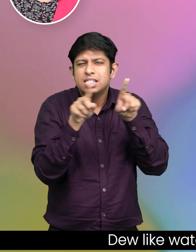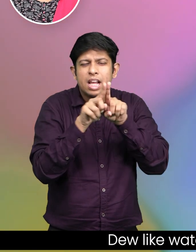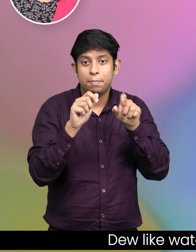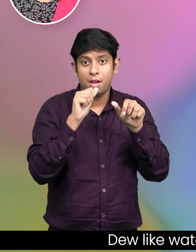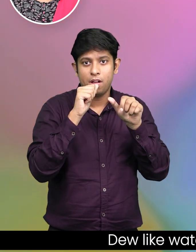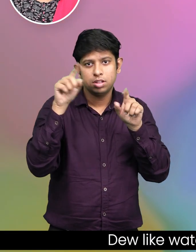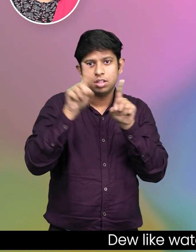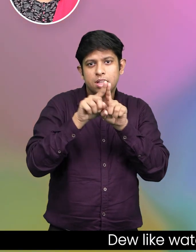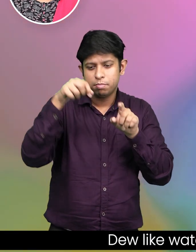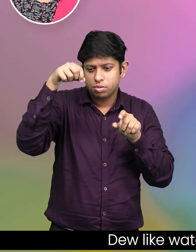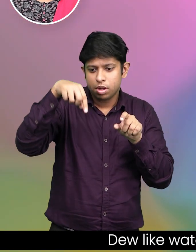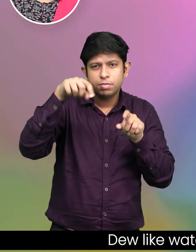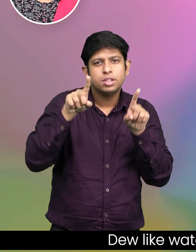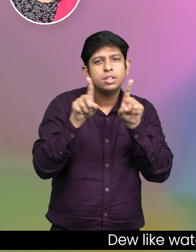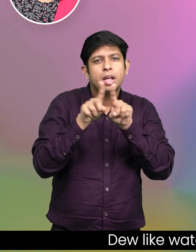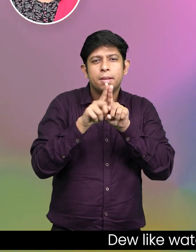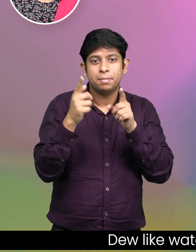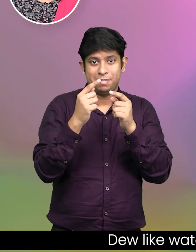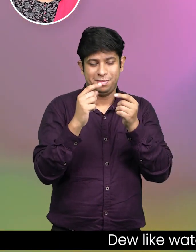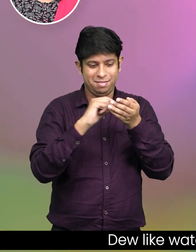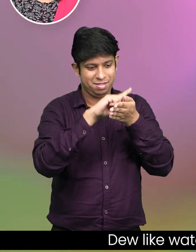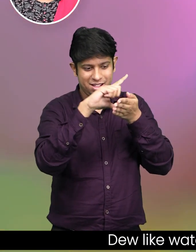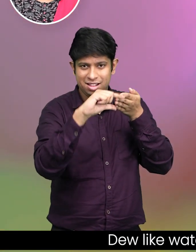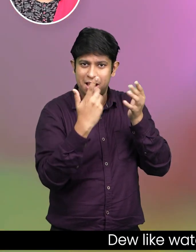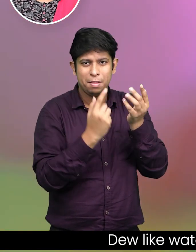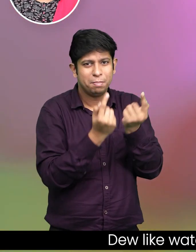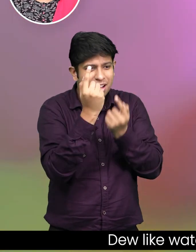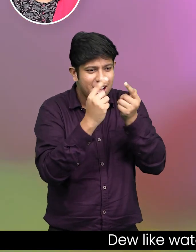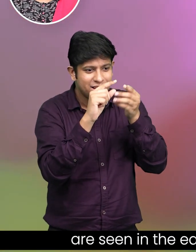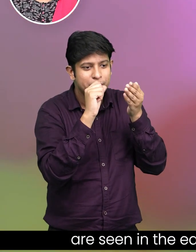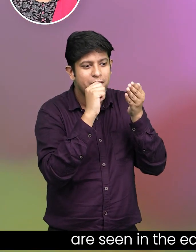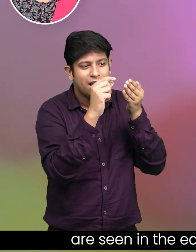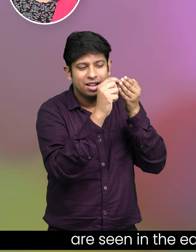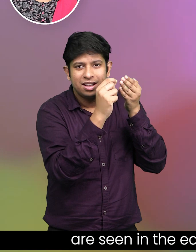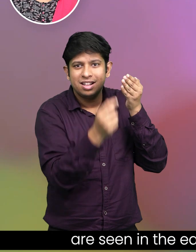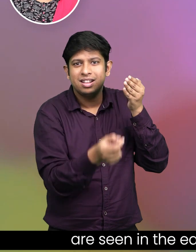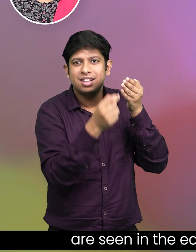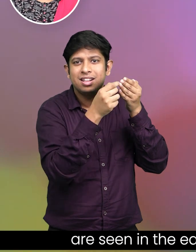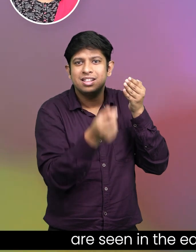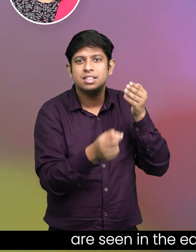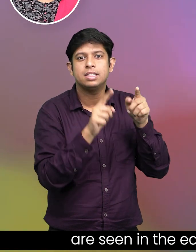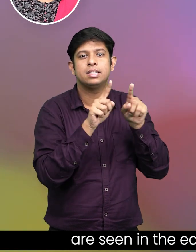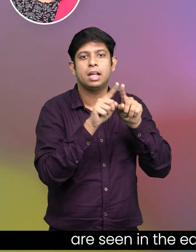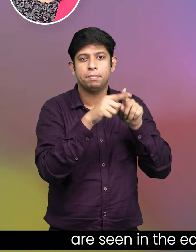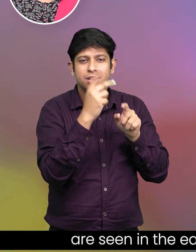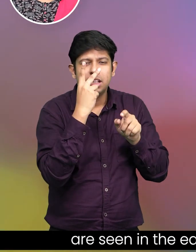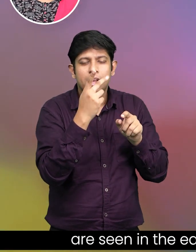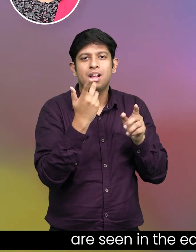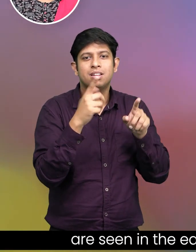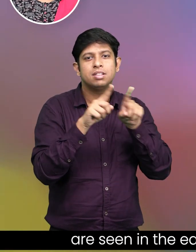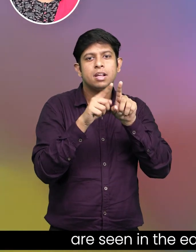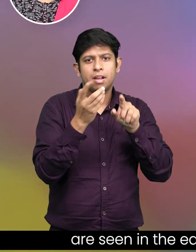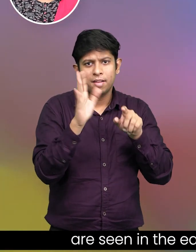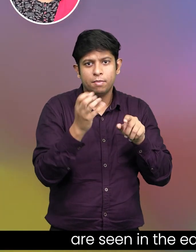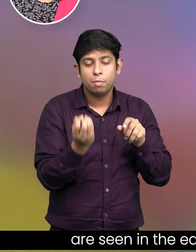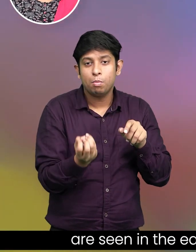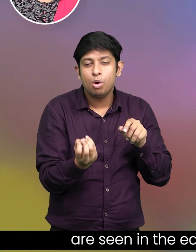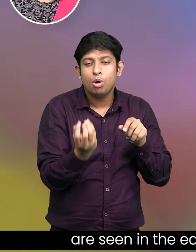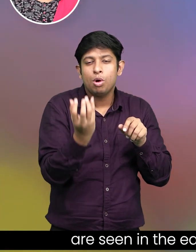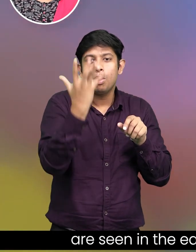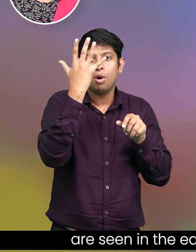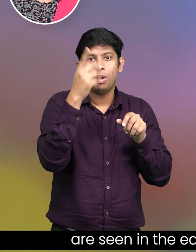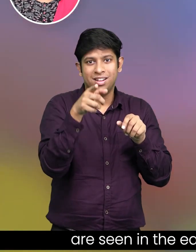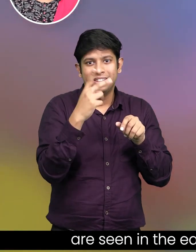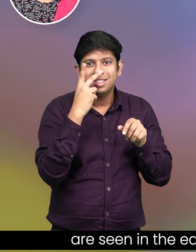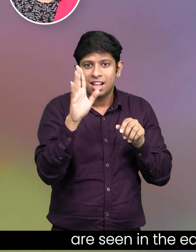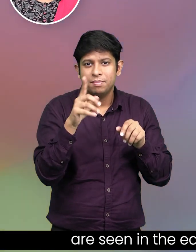Dew-like water droplets on the leaves of grass are seen in the early mornings